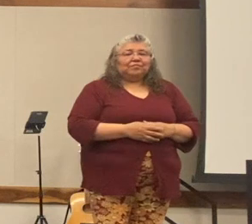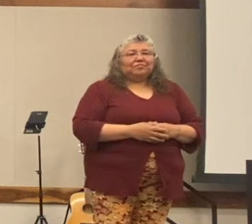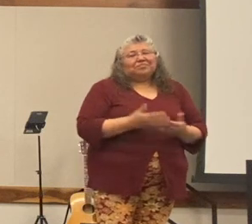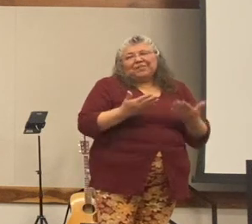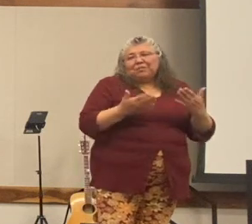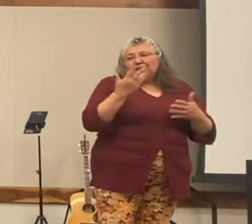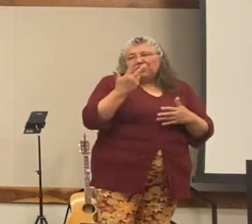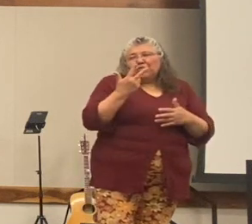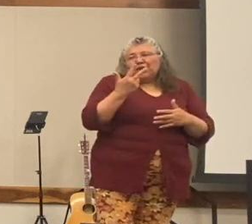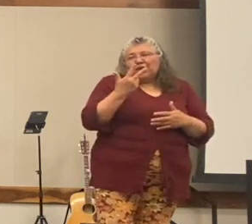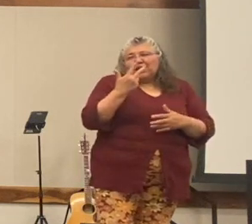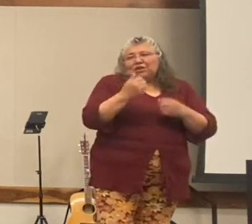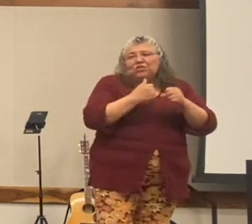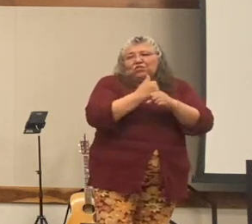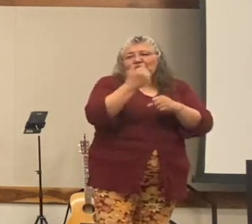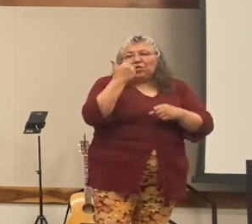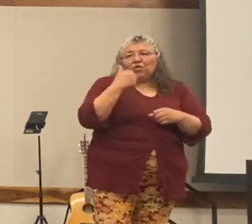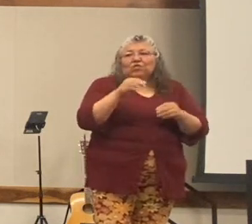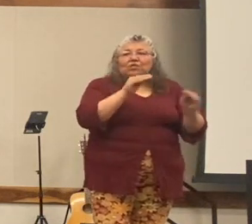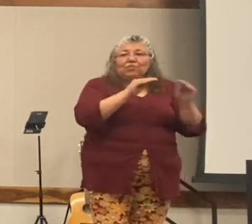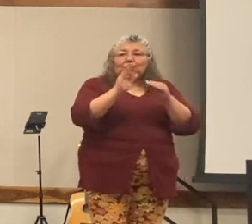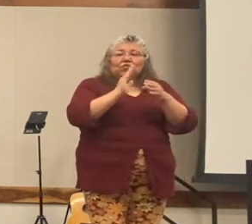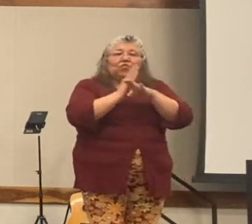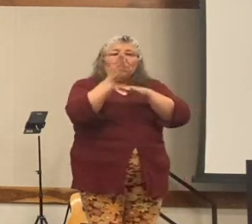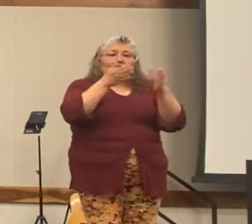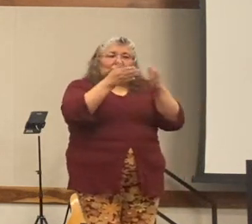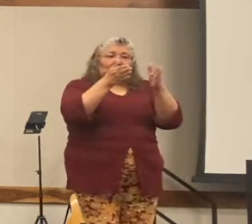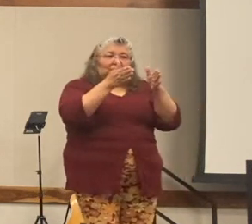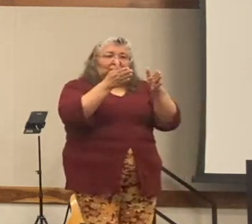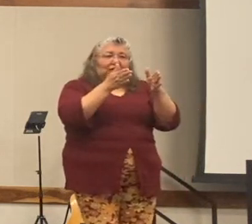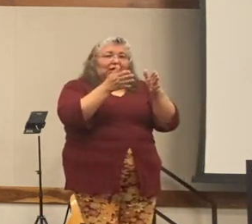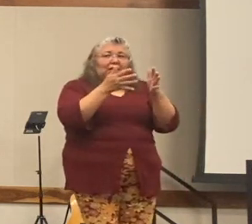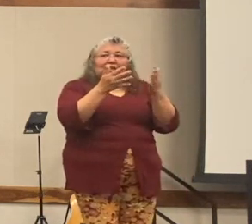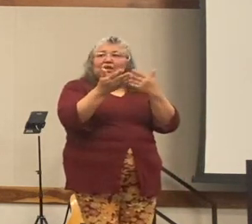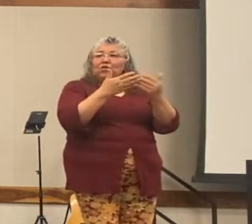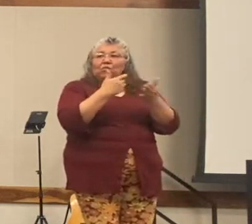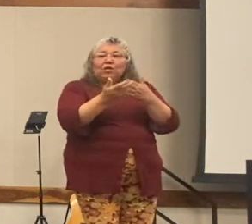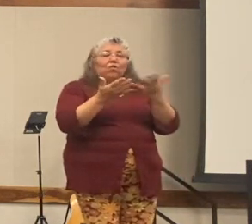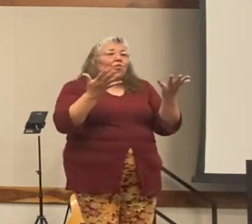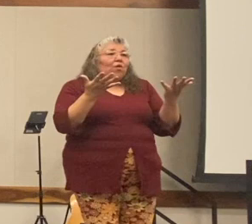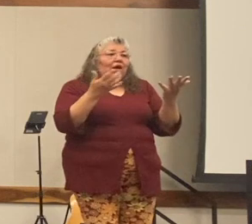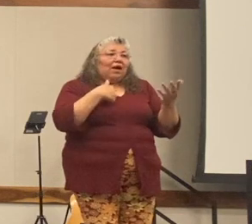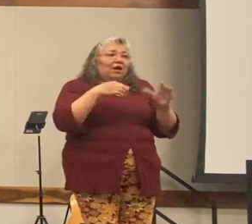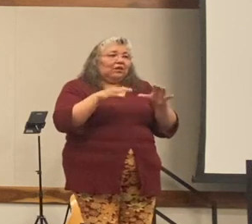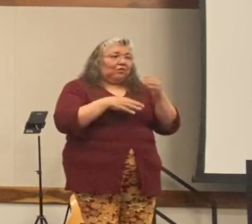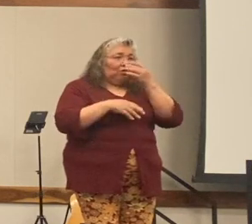maybe 3 or 4 years ago. They moved across the street. And listen,